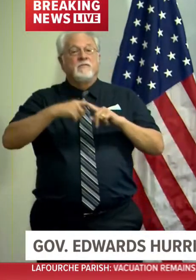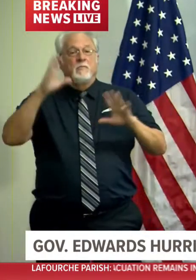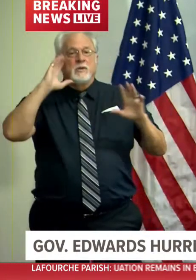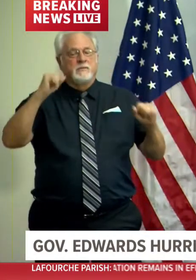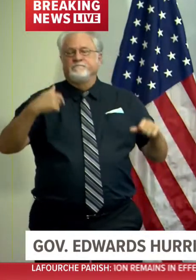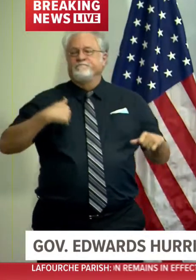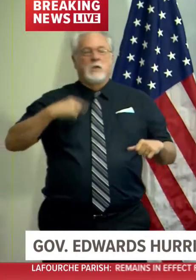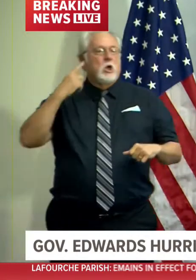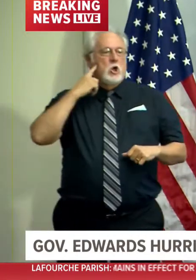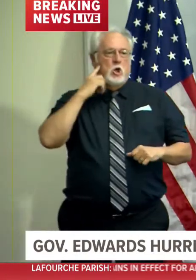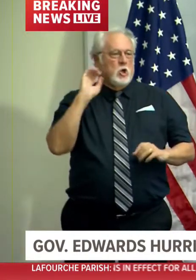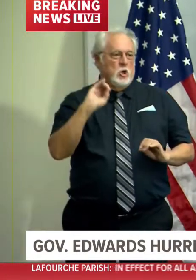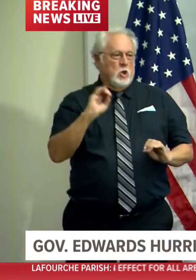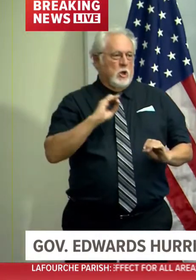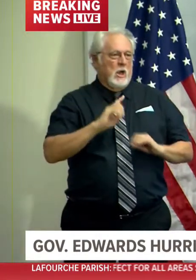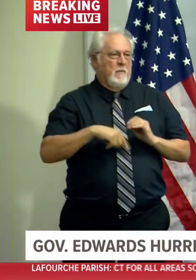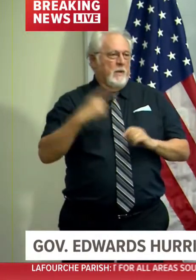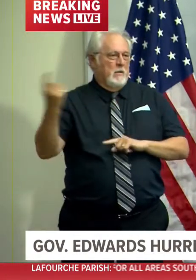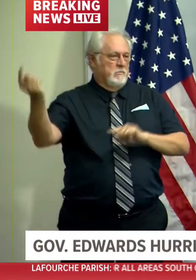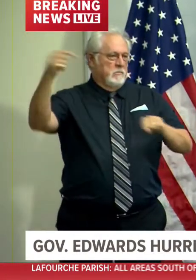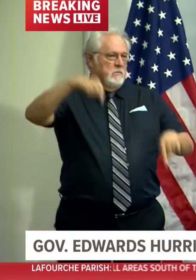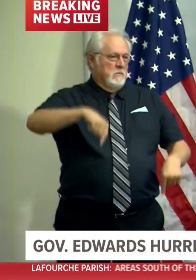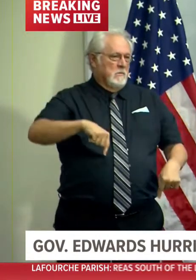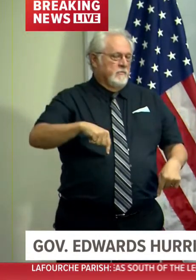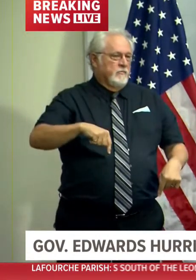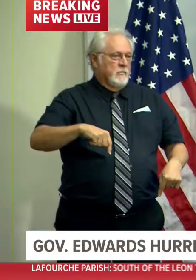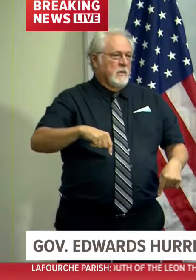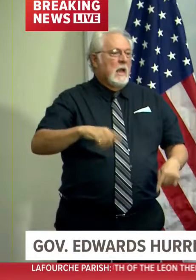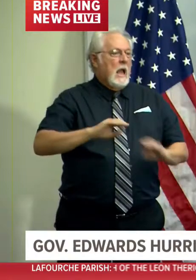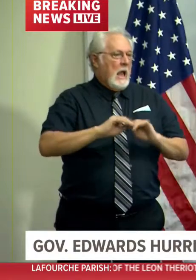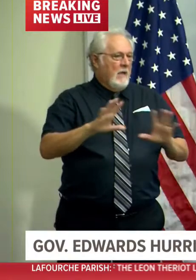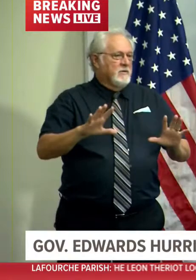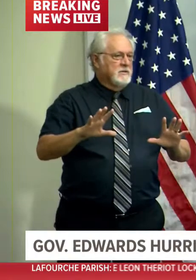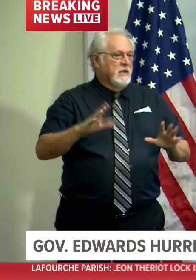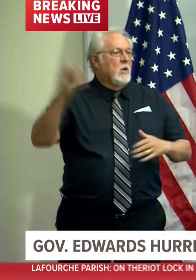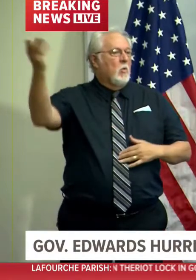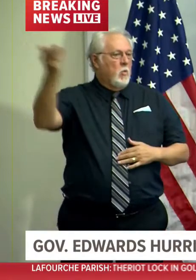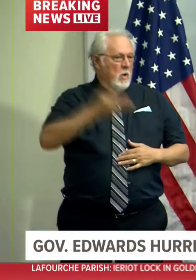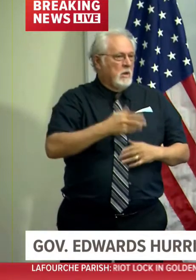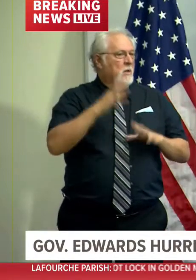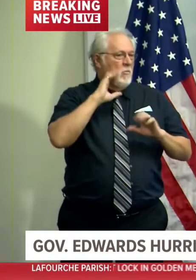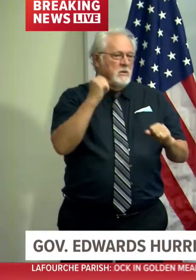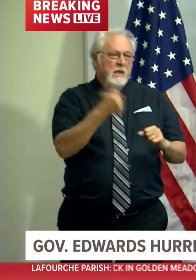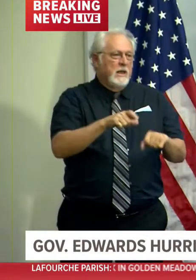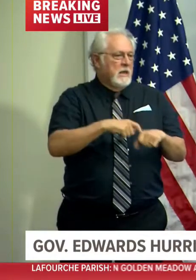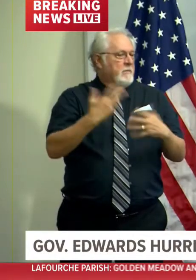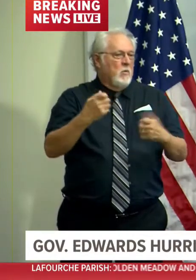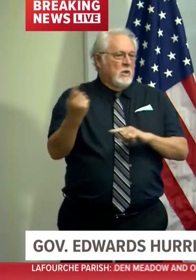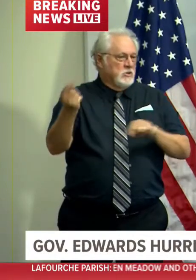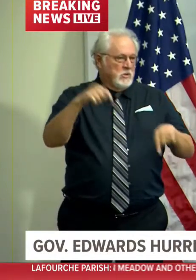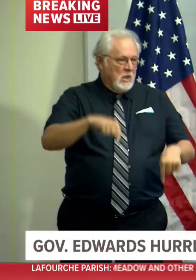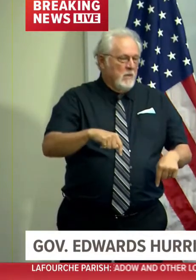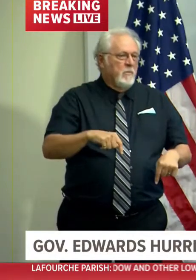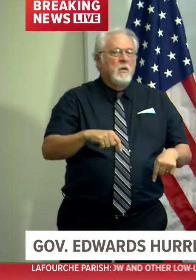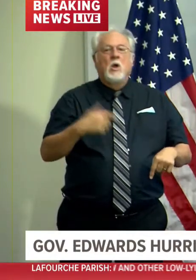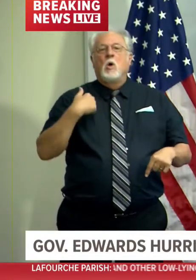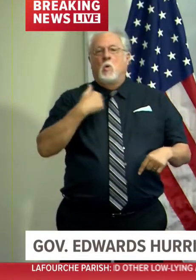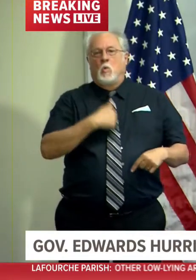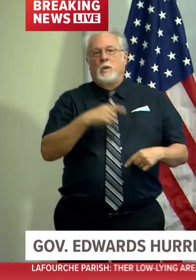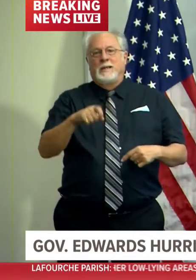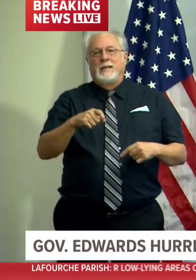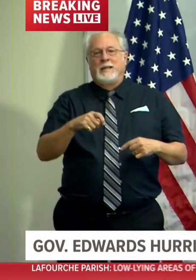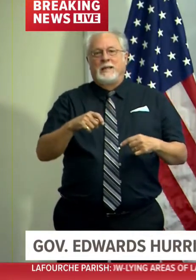have not heard anything about a visit. Obviously, we'll welcome the president anytime he wants to come. We're going to